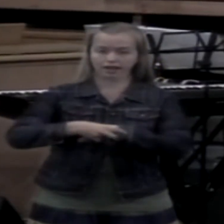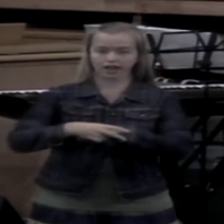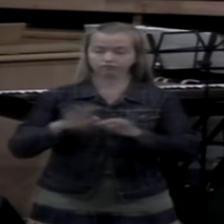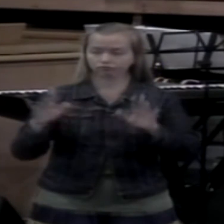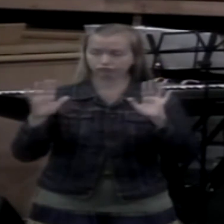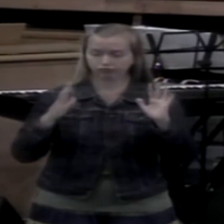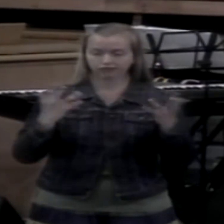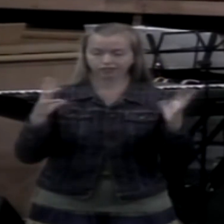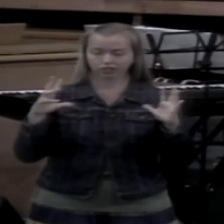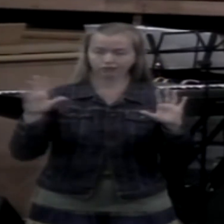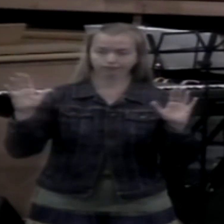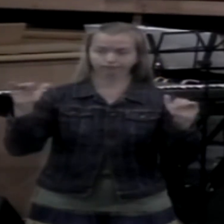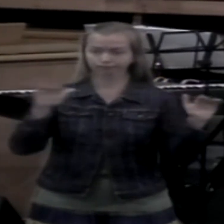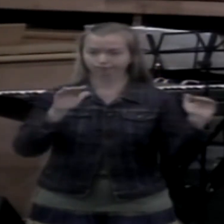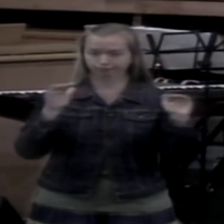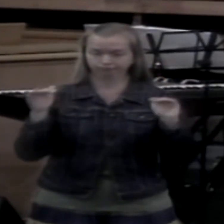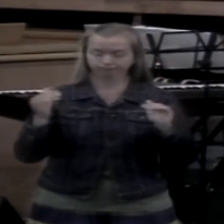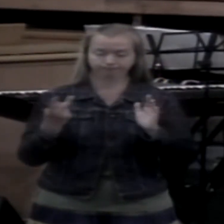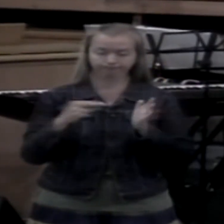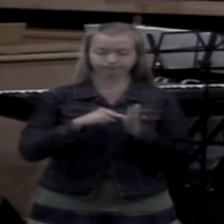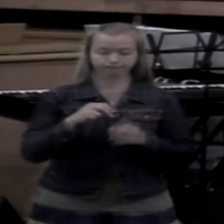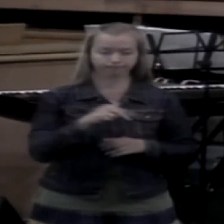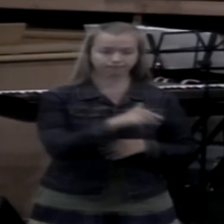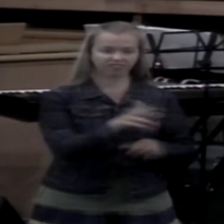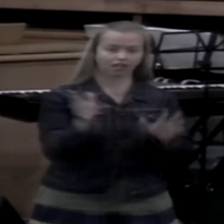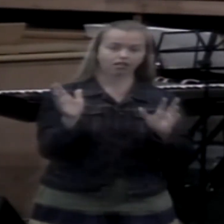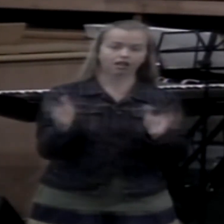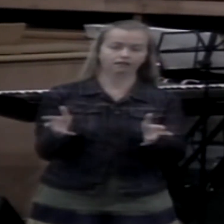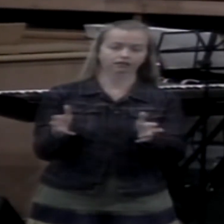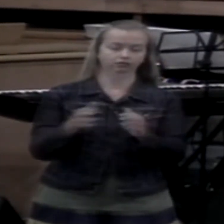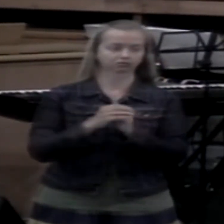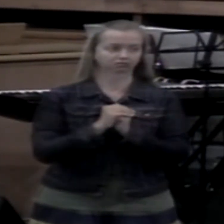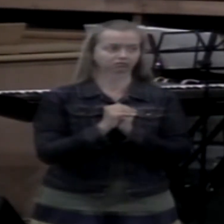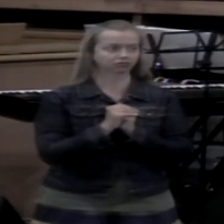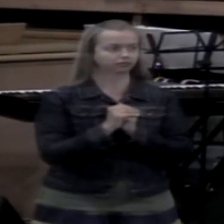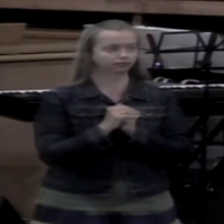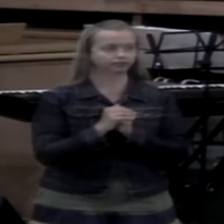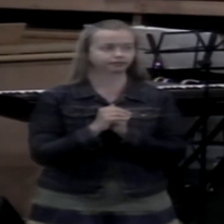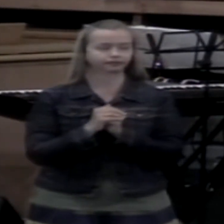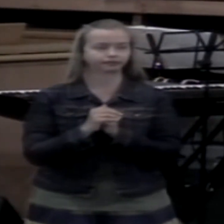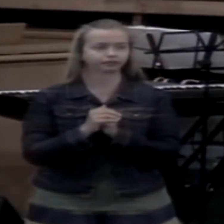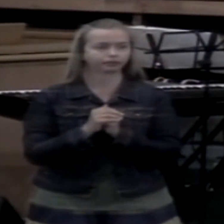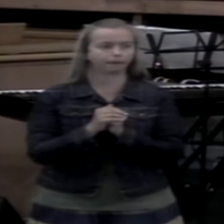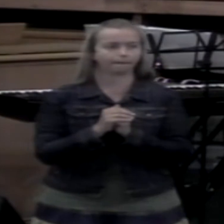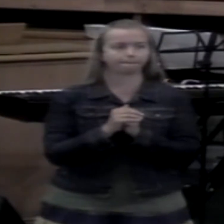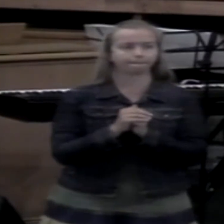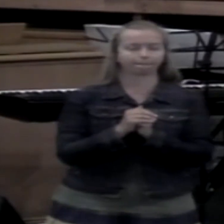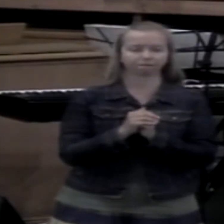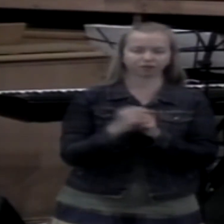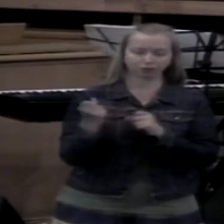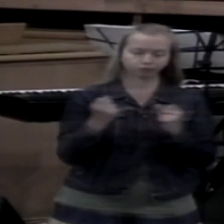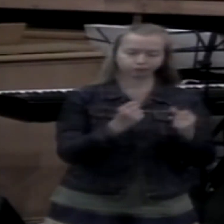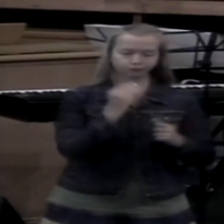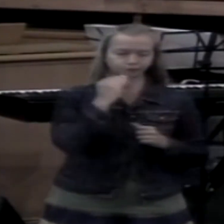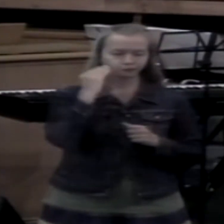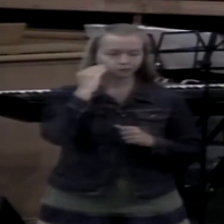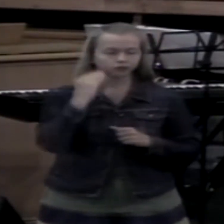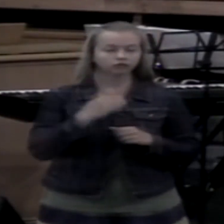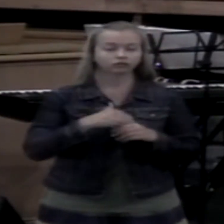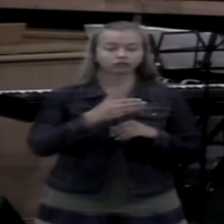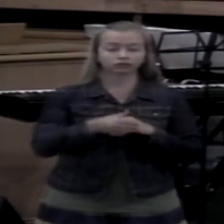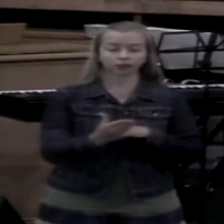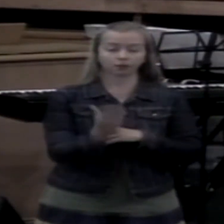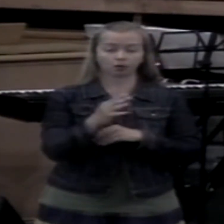leave. So I got up and left them all in the house with the two ministers and went home. 4:30 the next